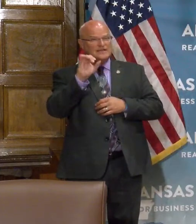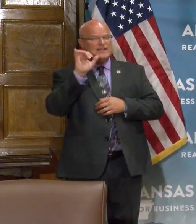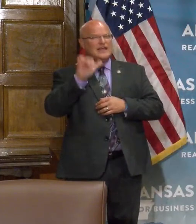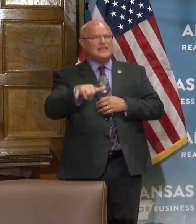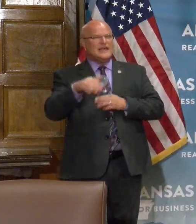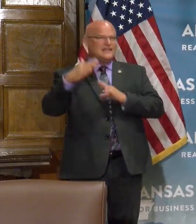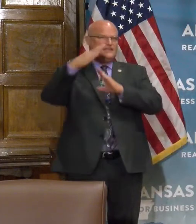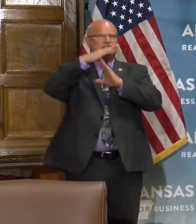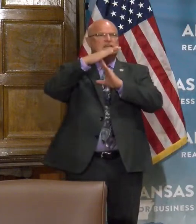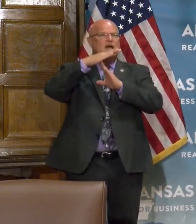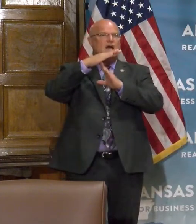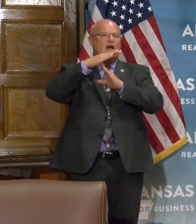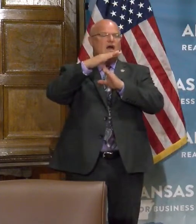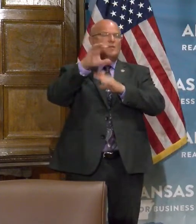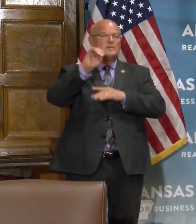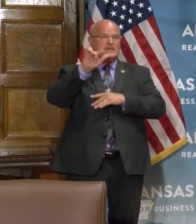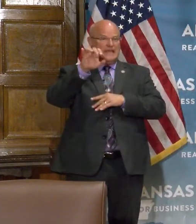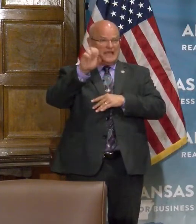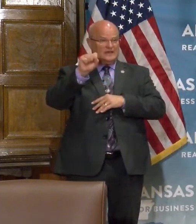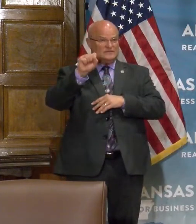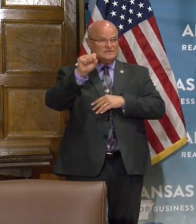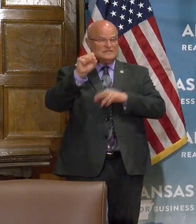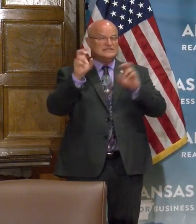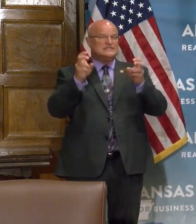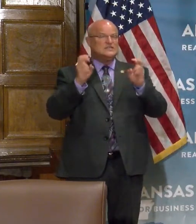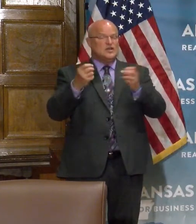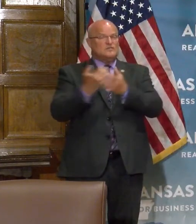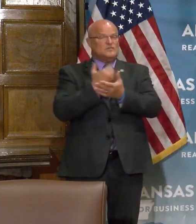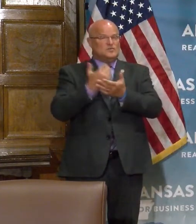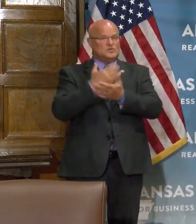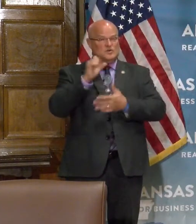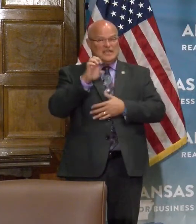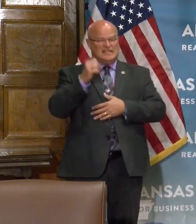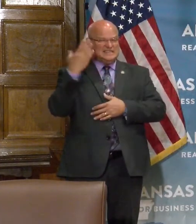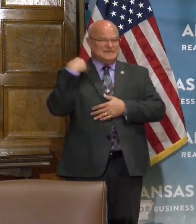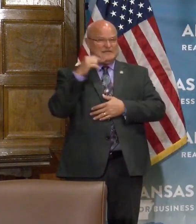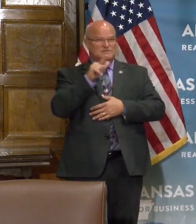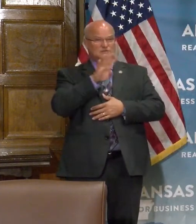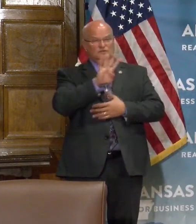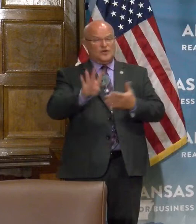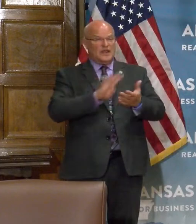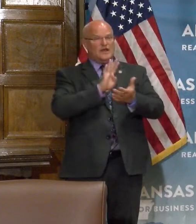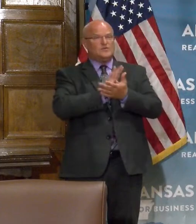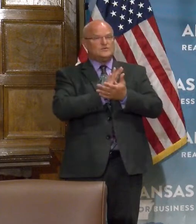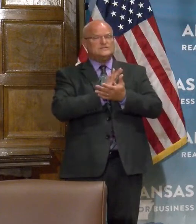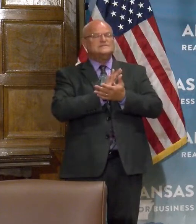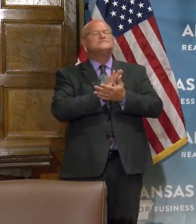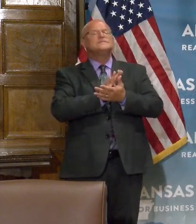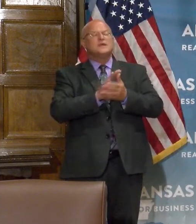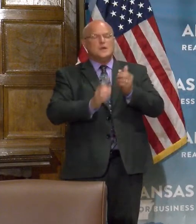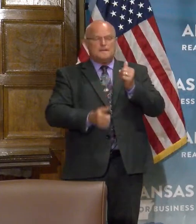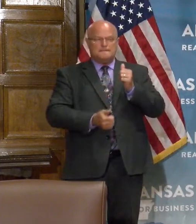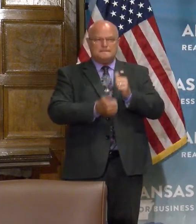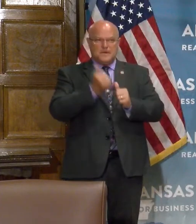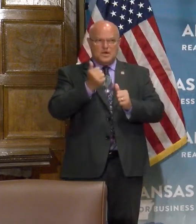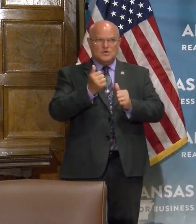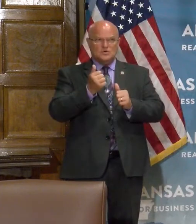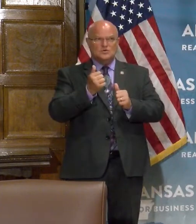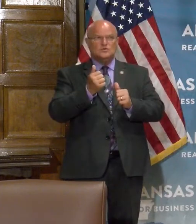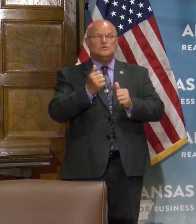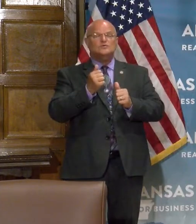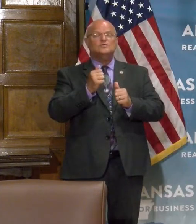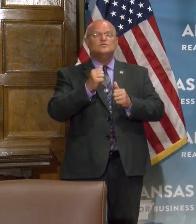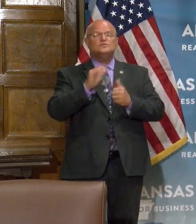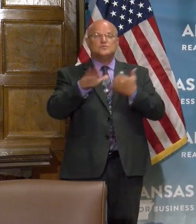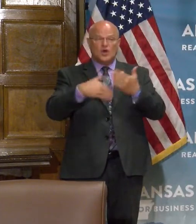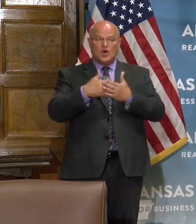the top counties in terms of new cases for the last 24 hours. Most, if not all of those